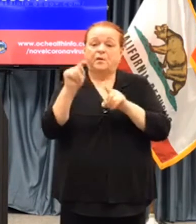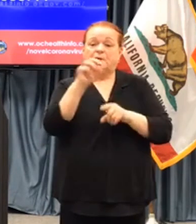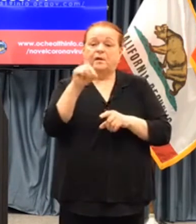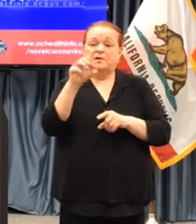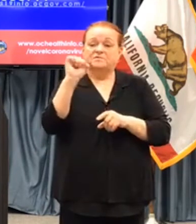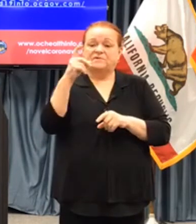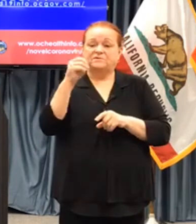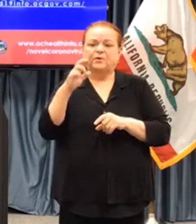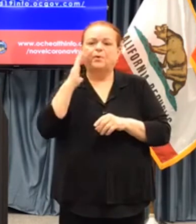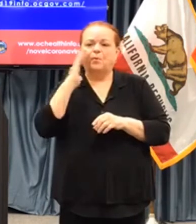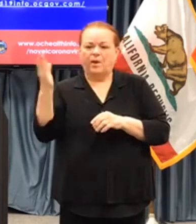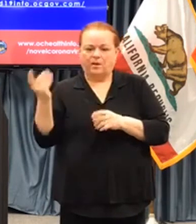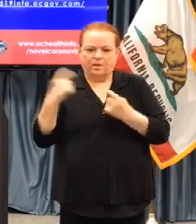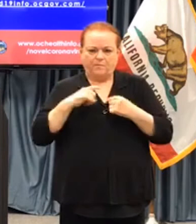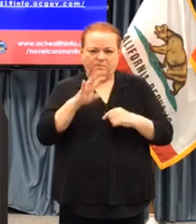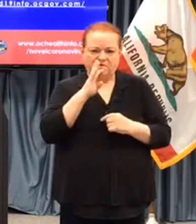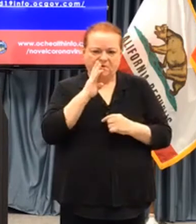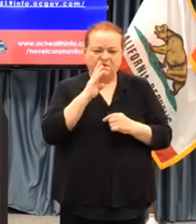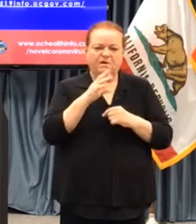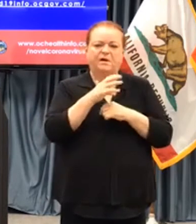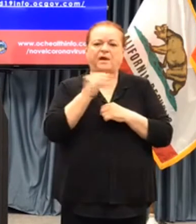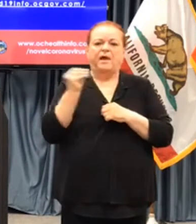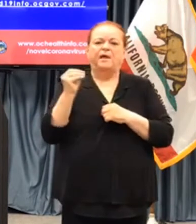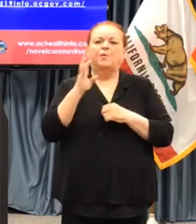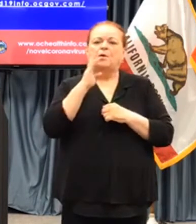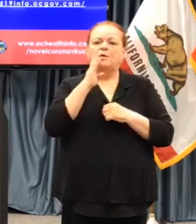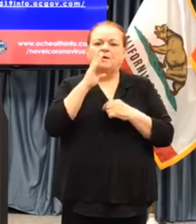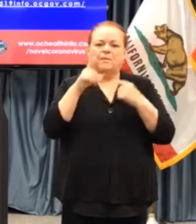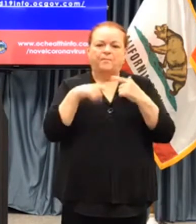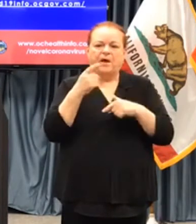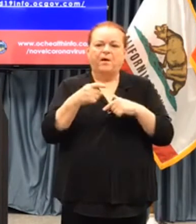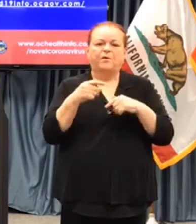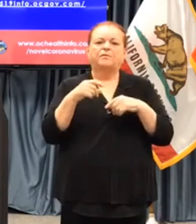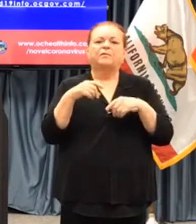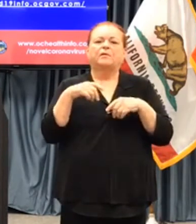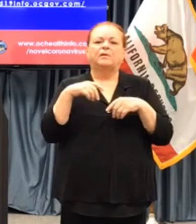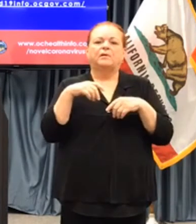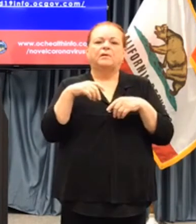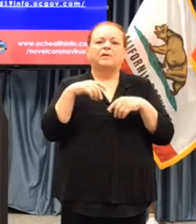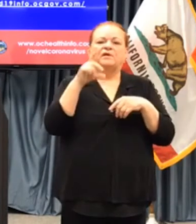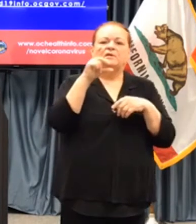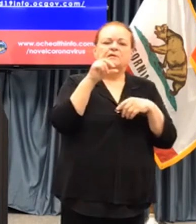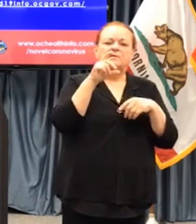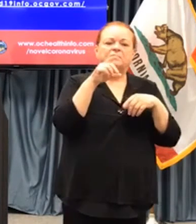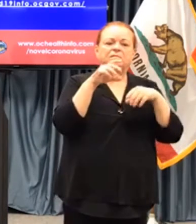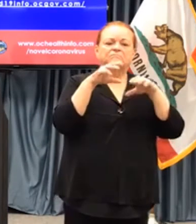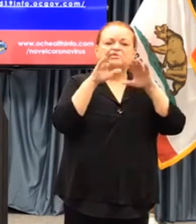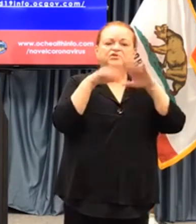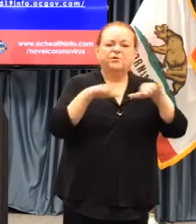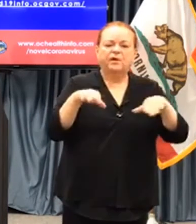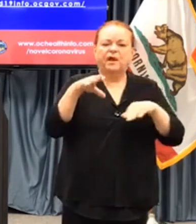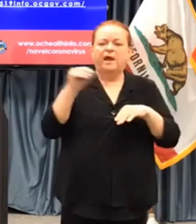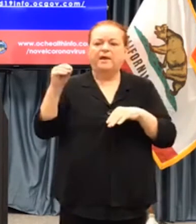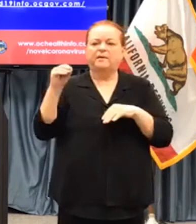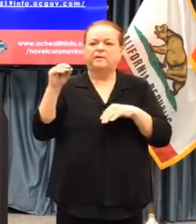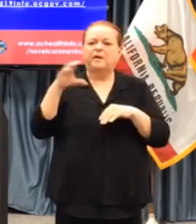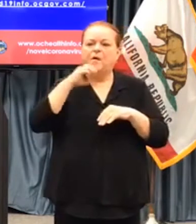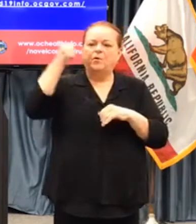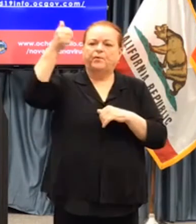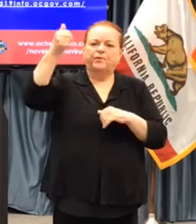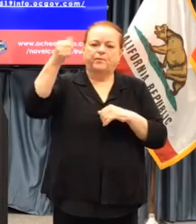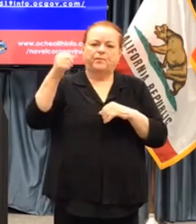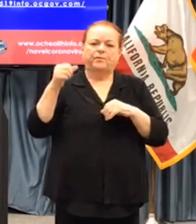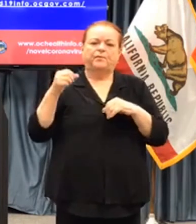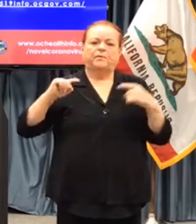update on bail and the lower rates of calls for domestic violence and child abuse. Again, I